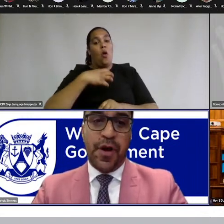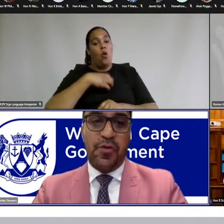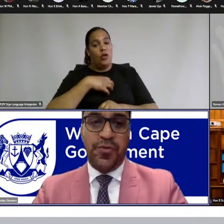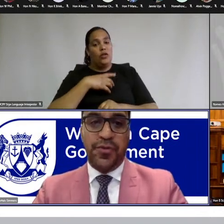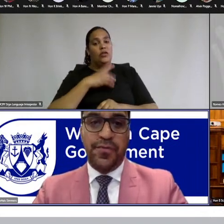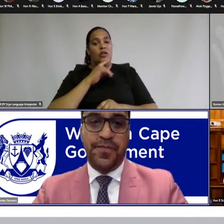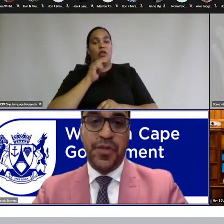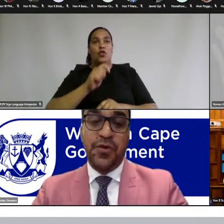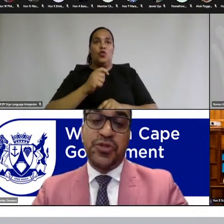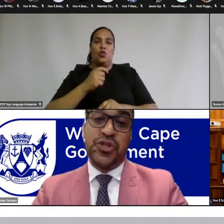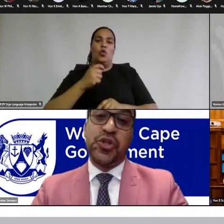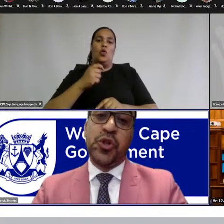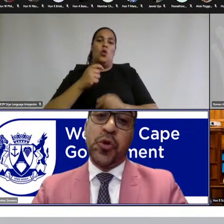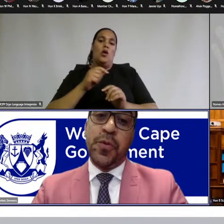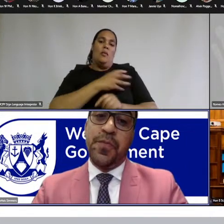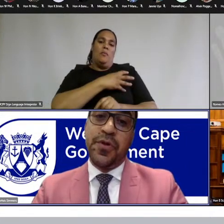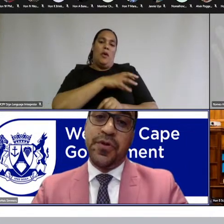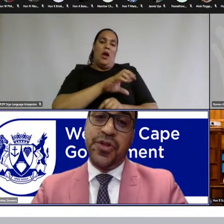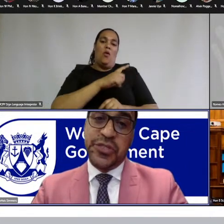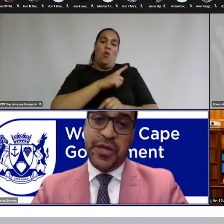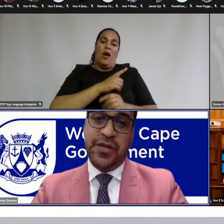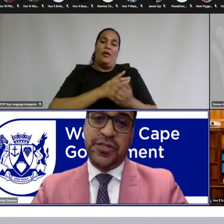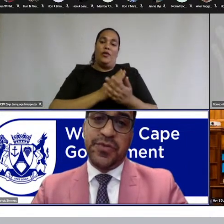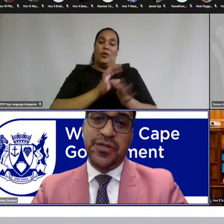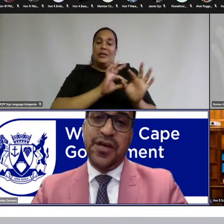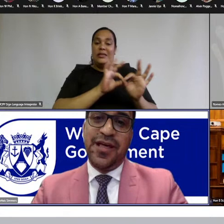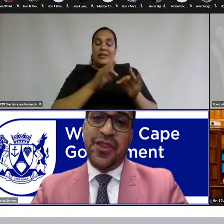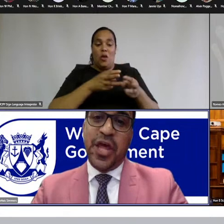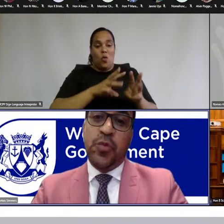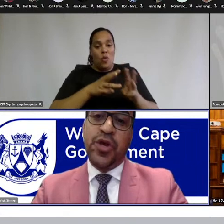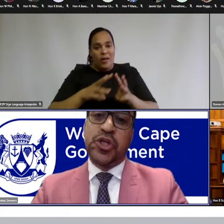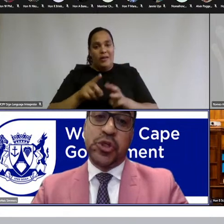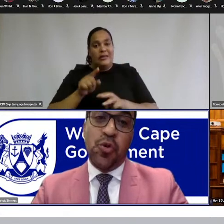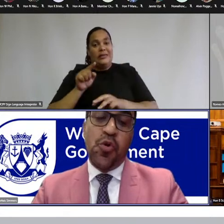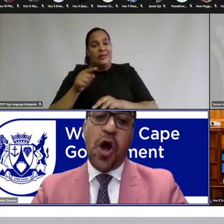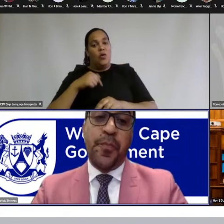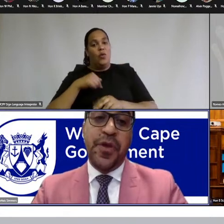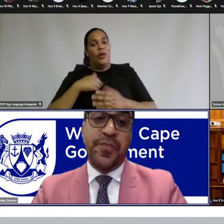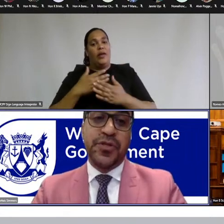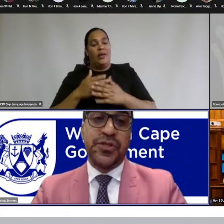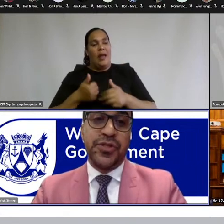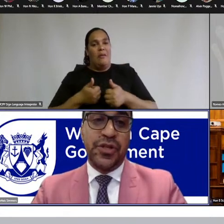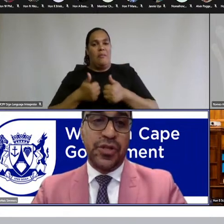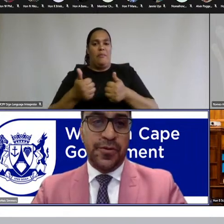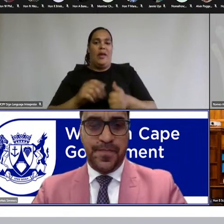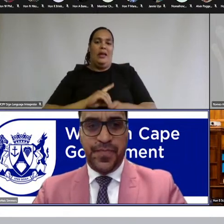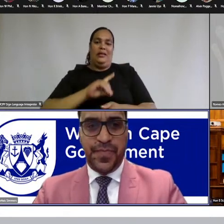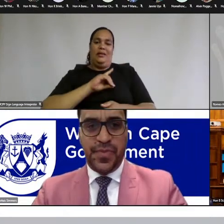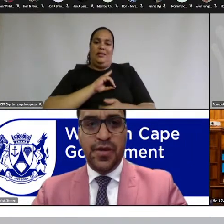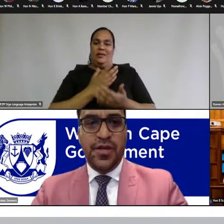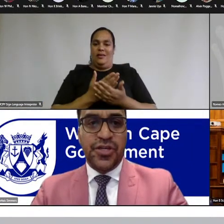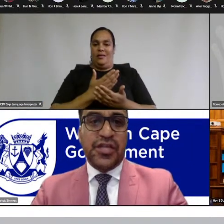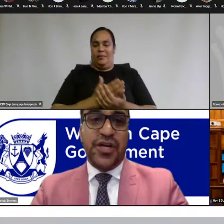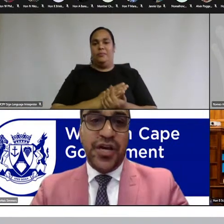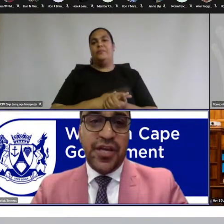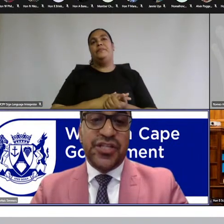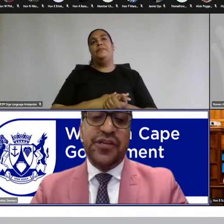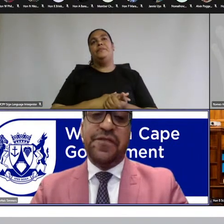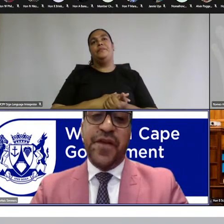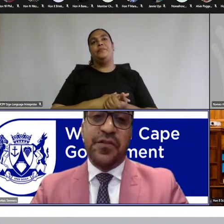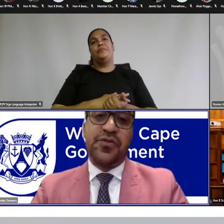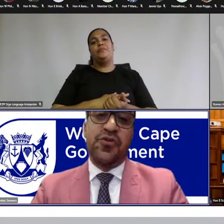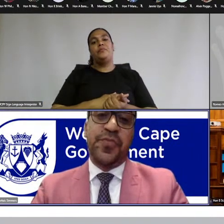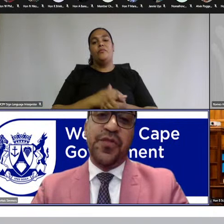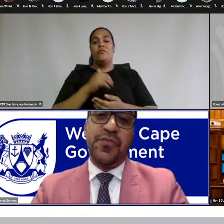true empowerment, because it is through these mechanisms that we restore our people's dignity. Just